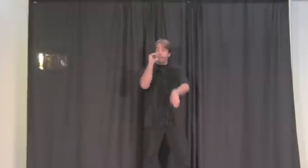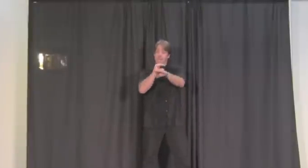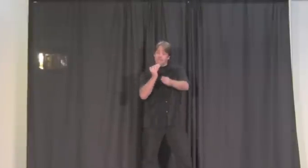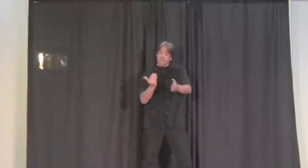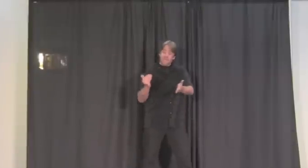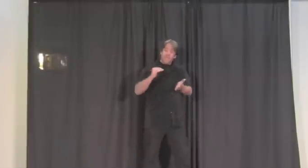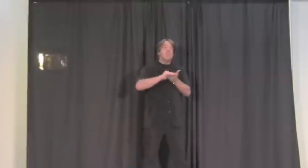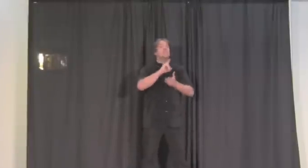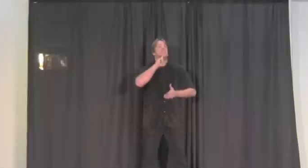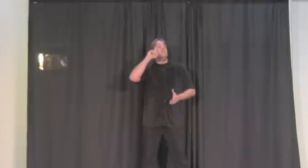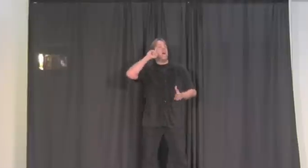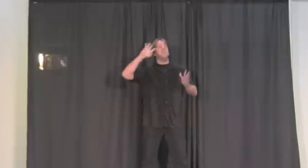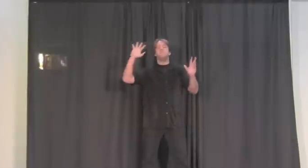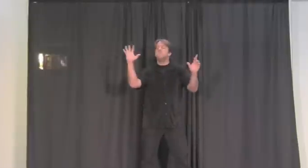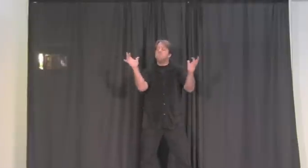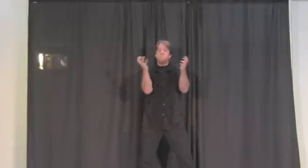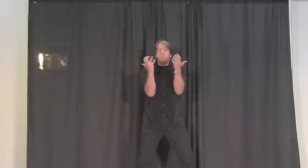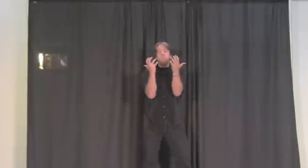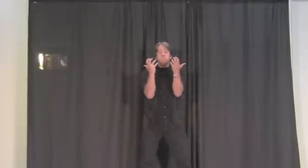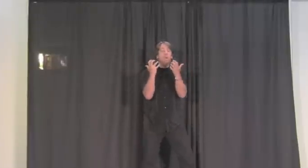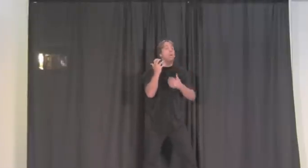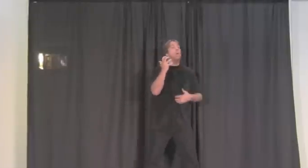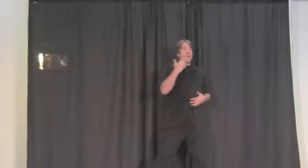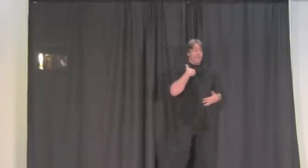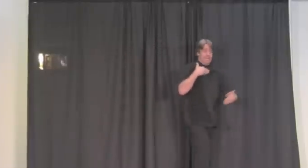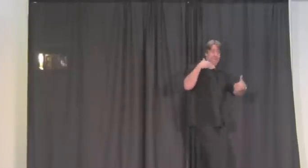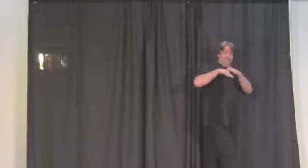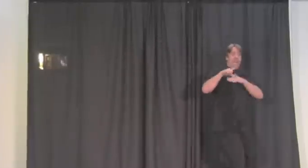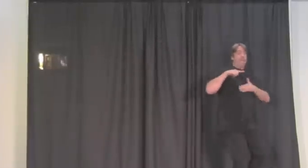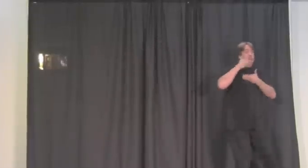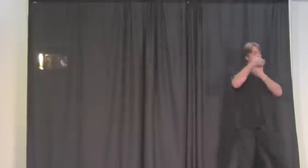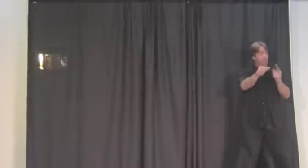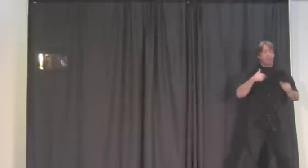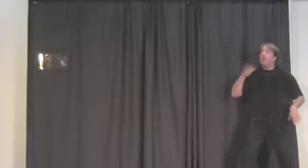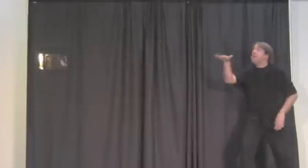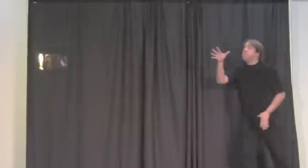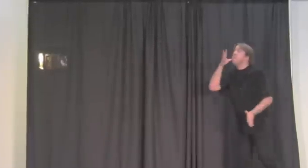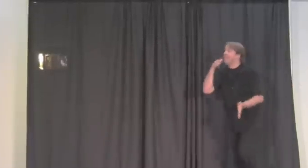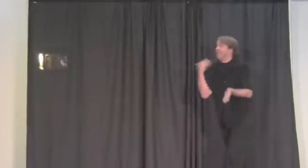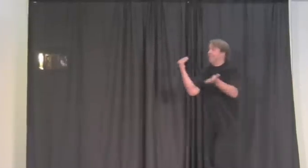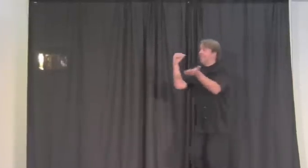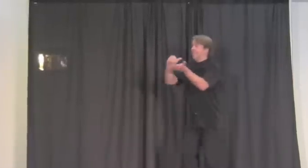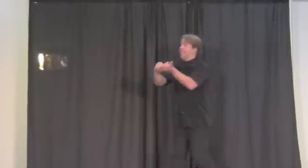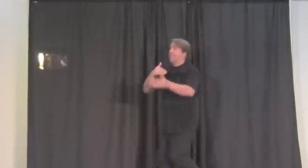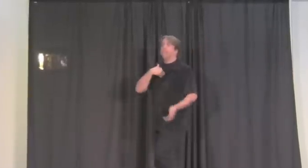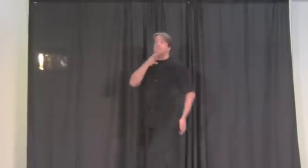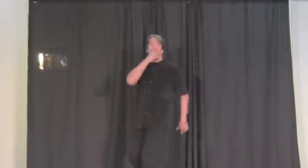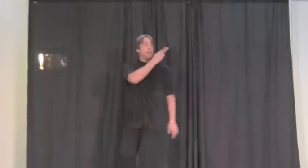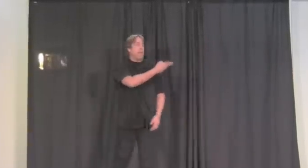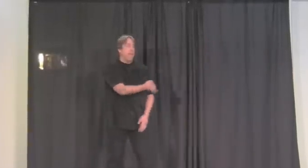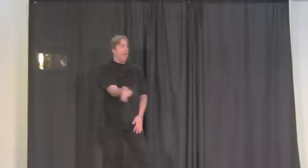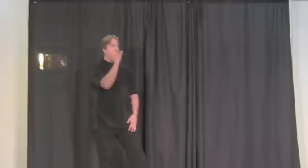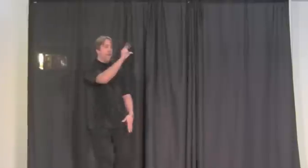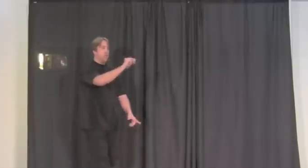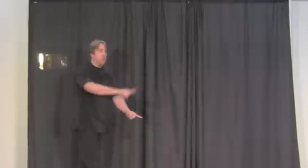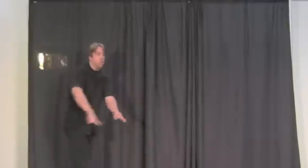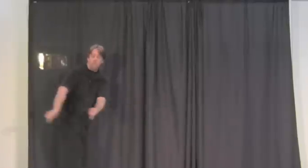A week went by, and the deaf people gathered as usual. And I went into the room and I went, Mom, can I do it again? My mom was like, hell